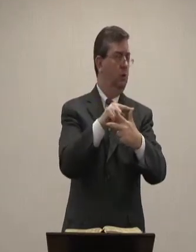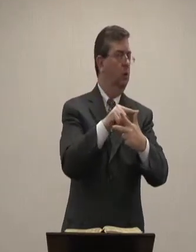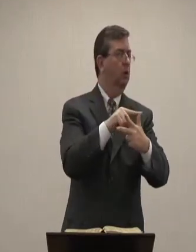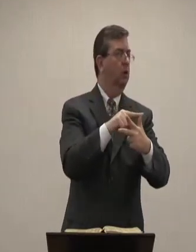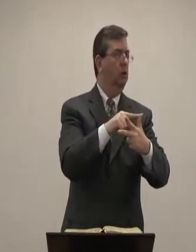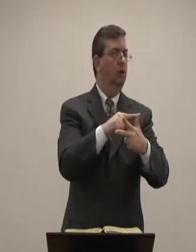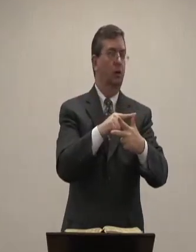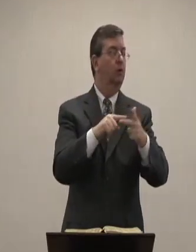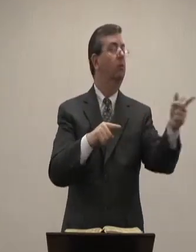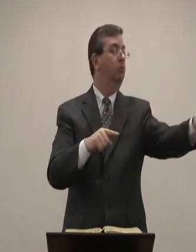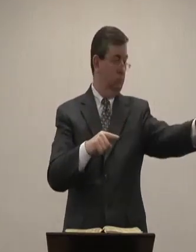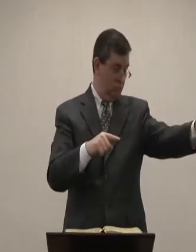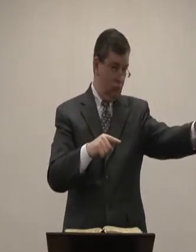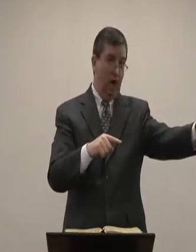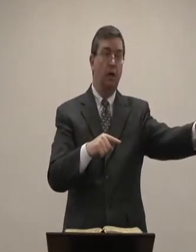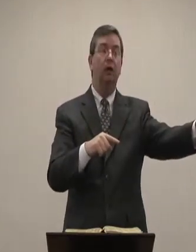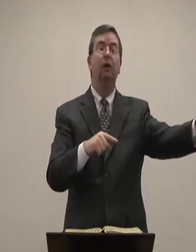It's three.